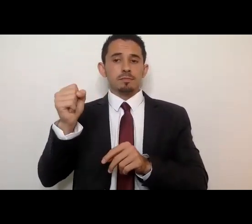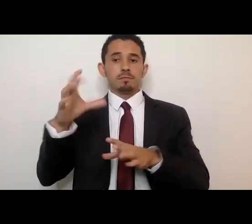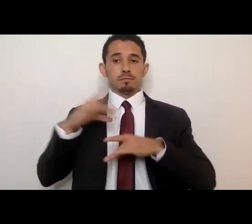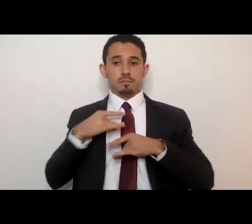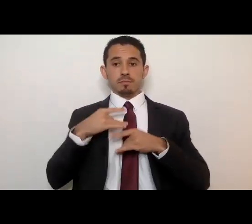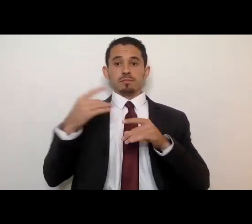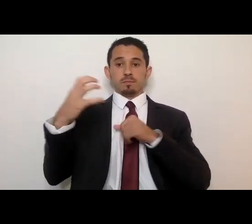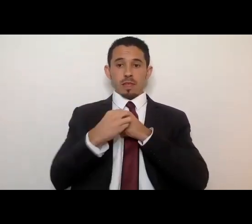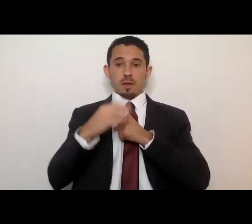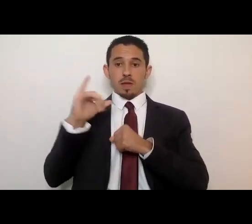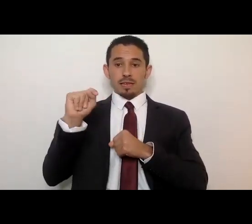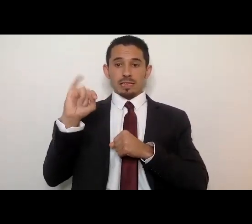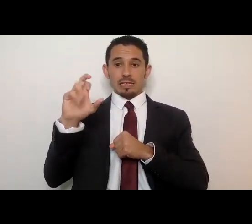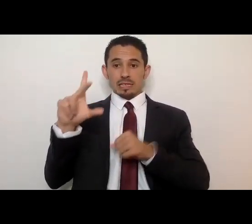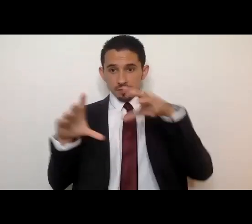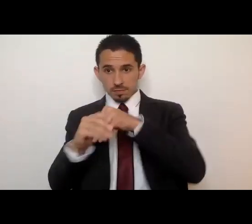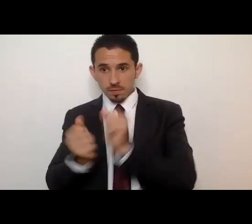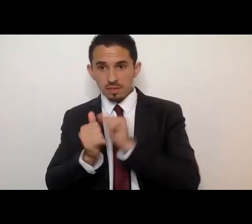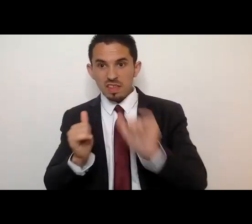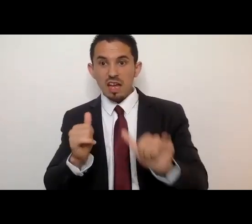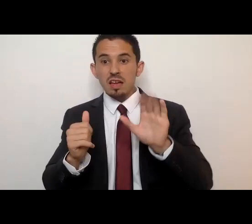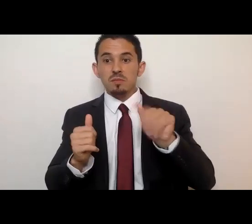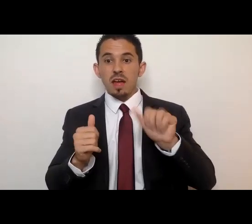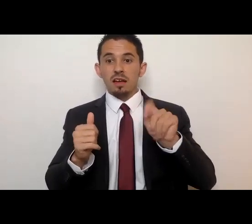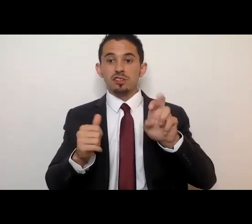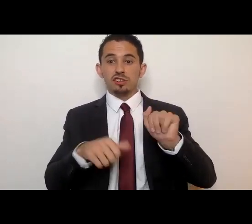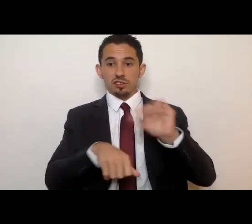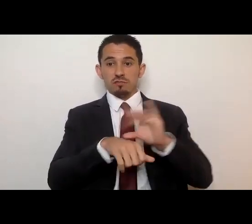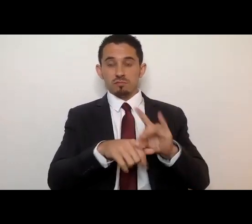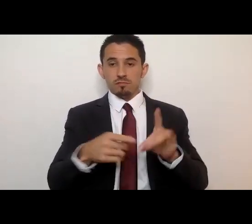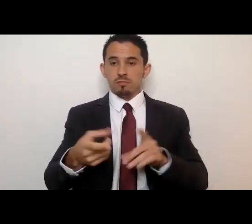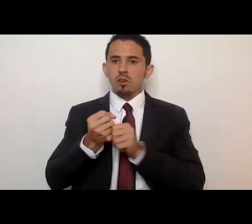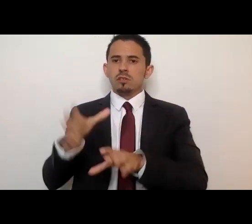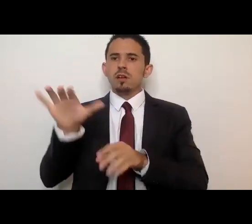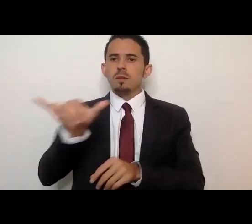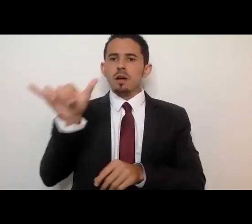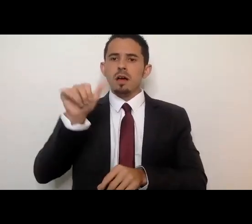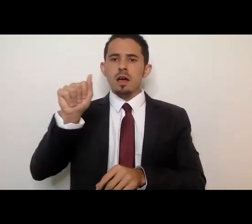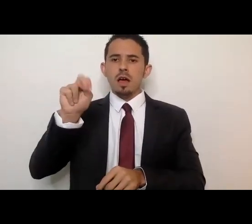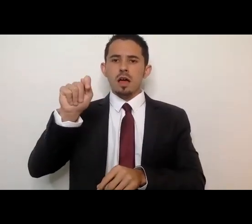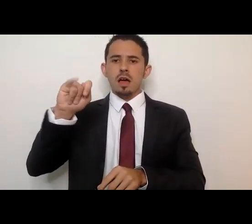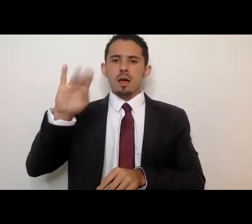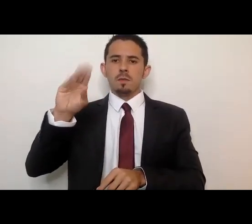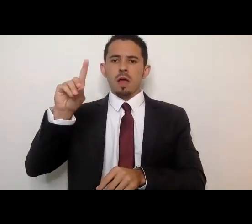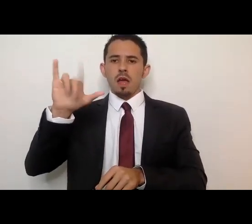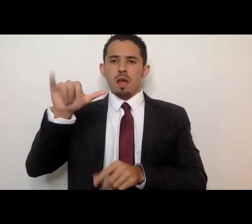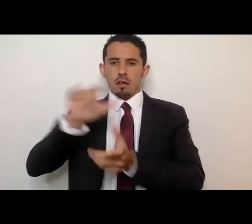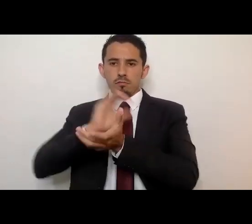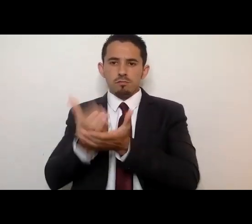of people who are bitten by a tick in Ecuador and do seem to be infected with that